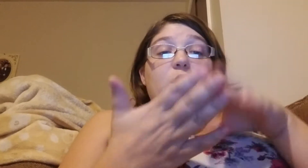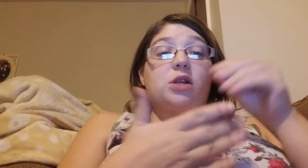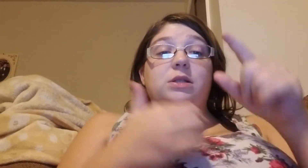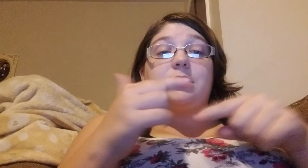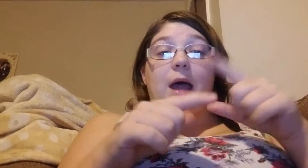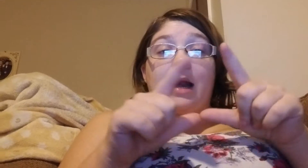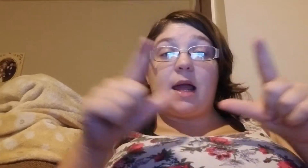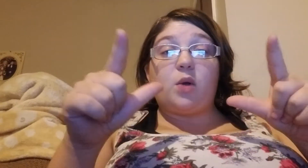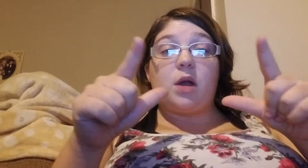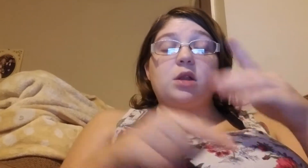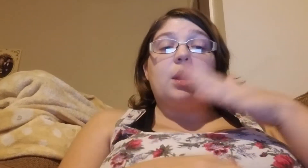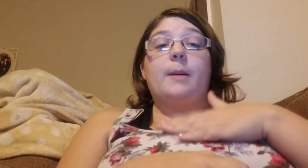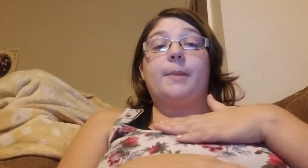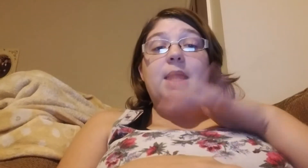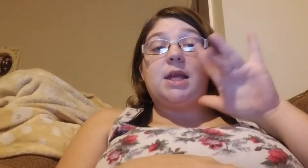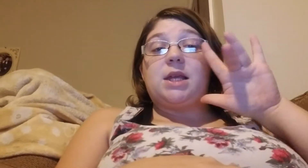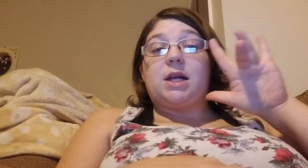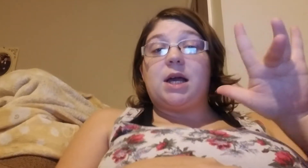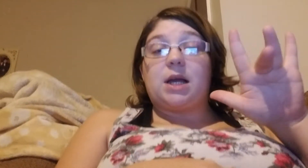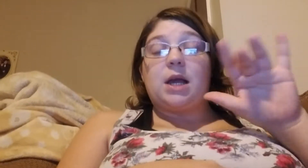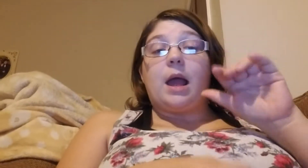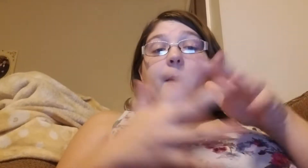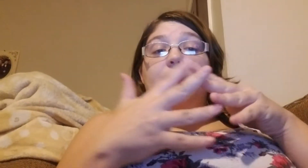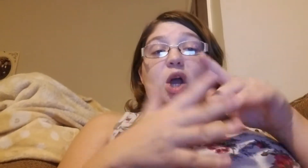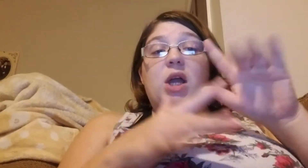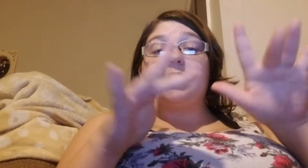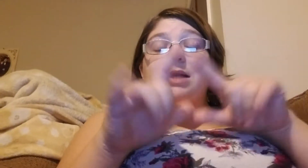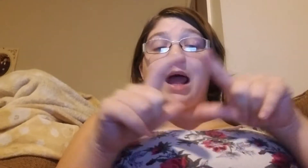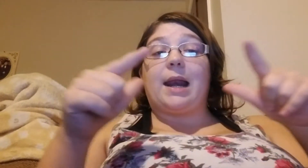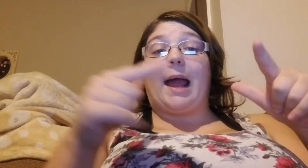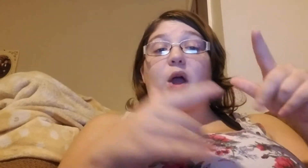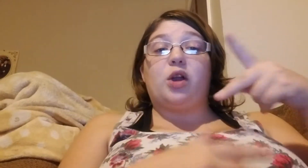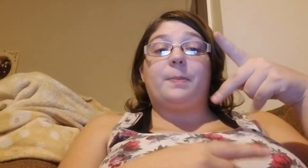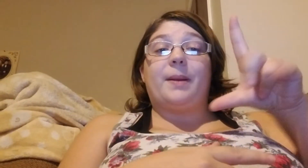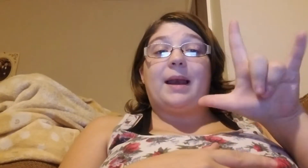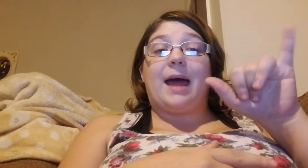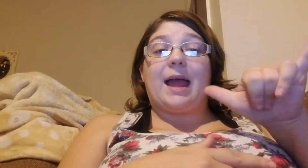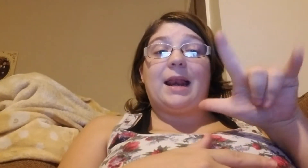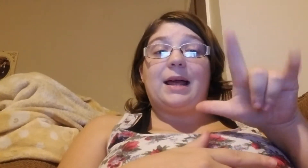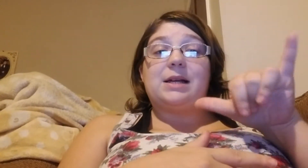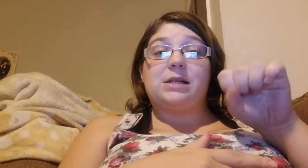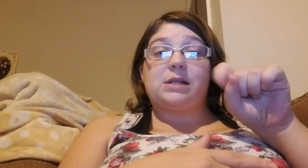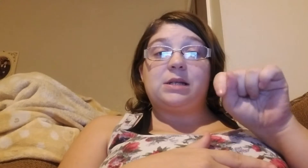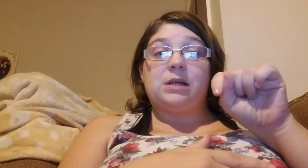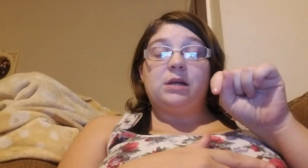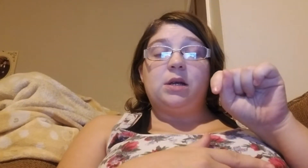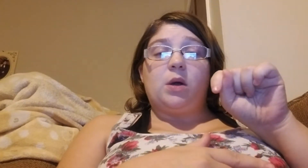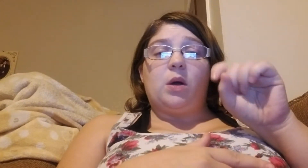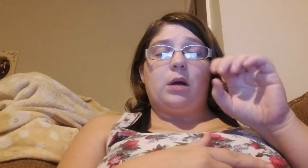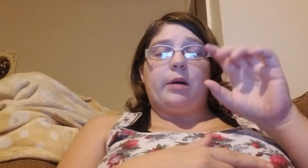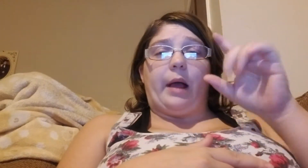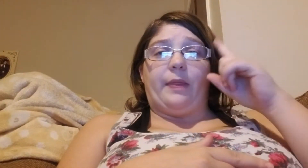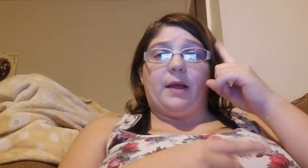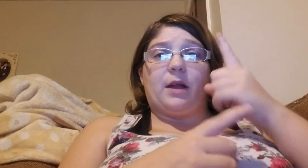learn sign language, please click American Sign Language playlist. I think that's the